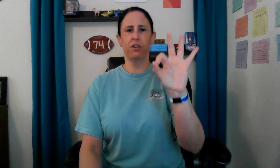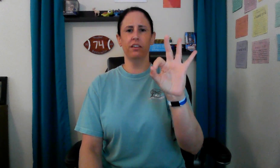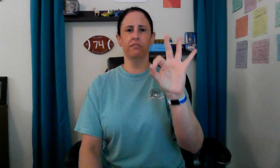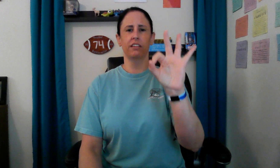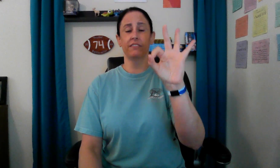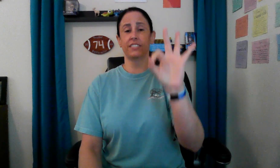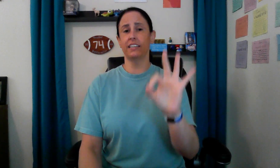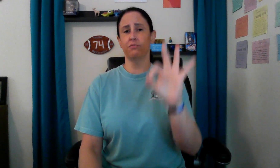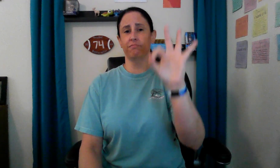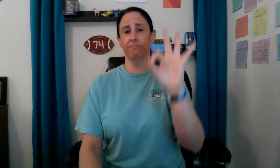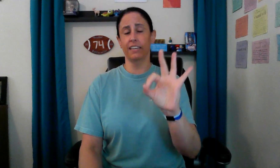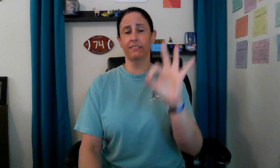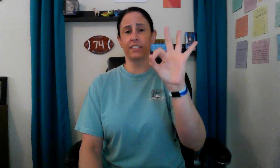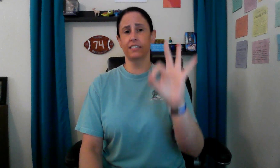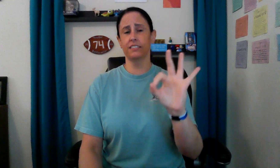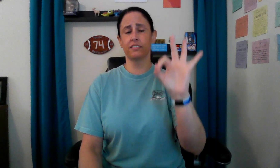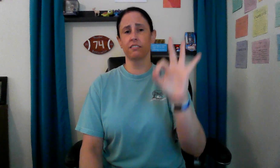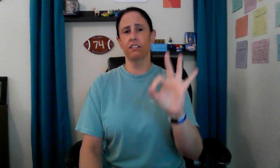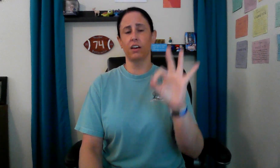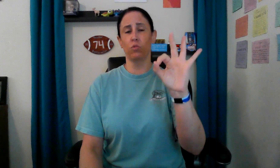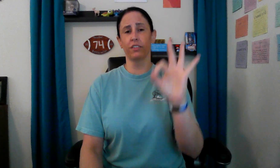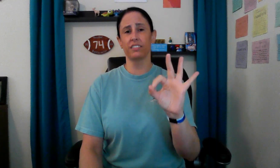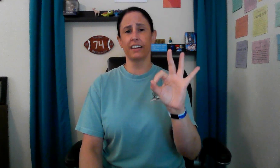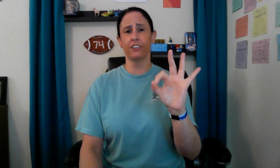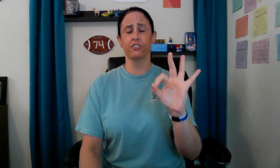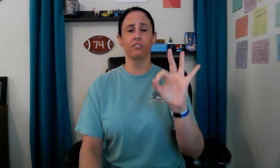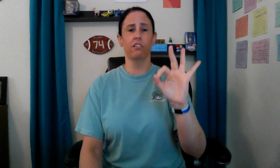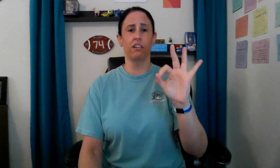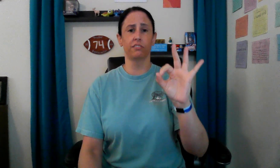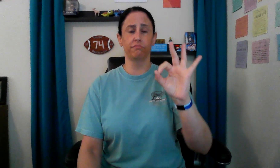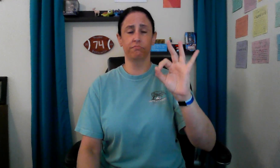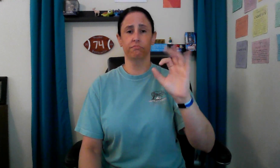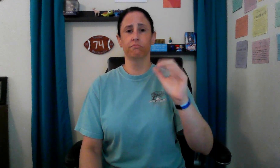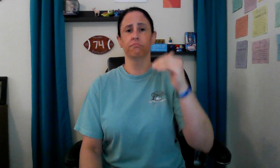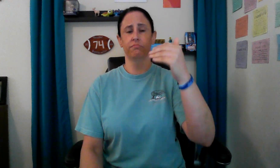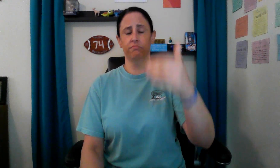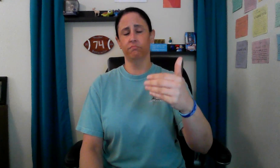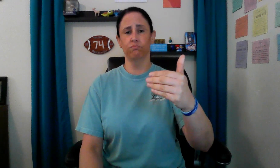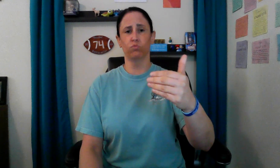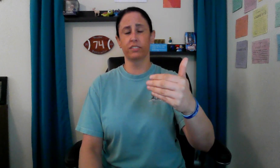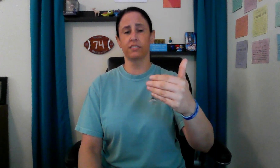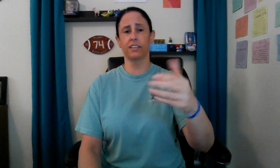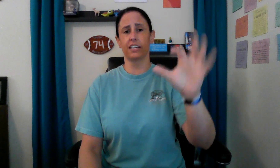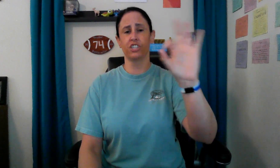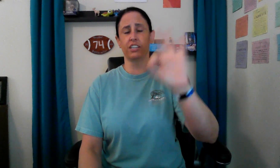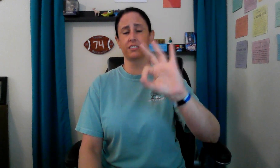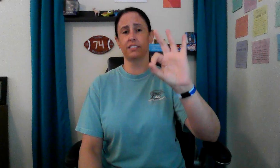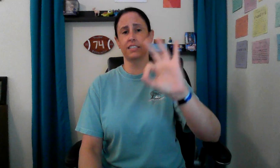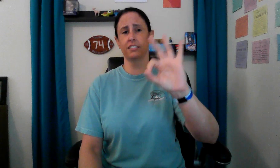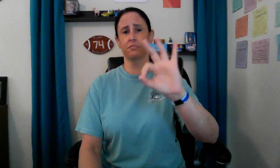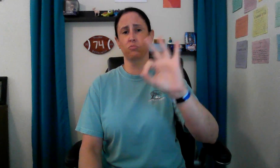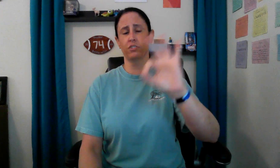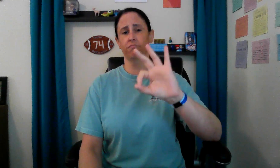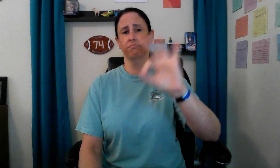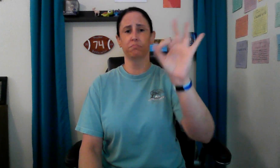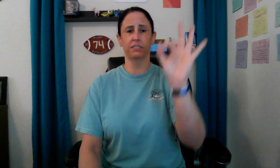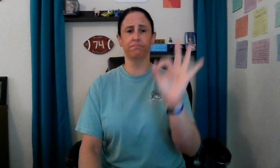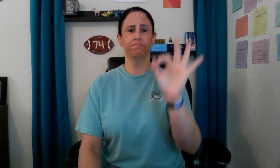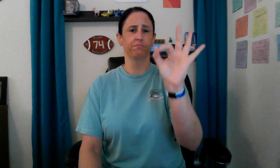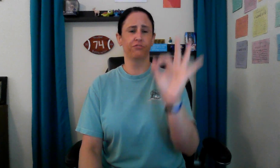Fremont, I've seen it like this. One of the signers on What's the Sign, she does this more, but